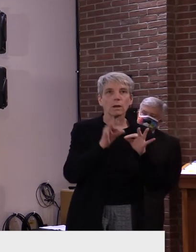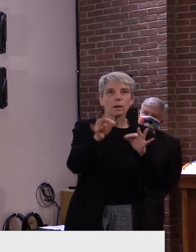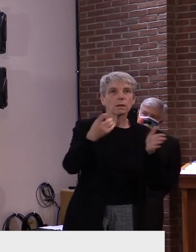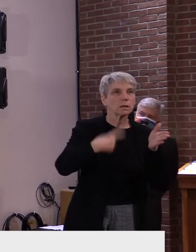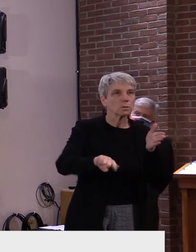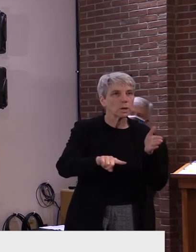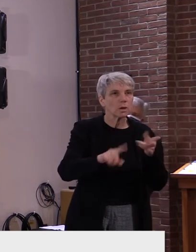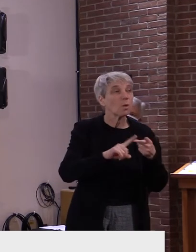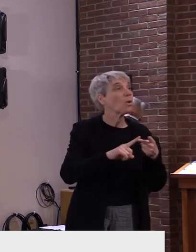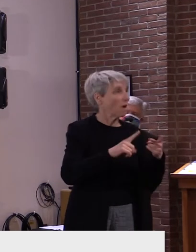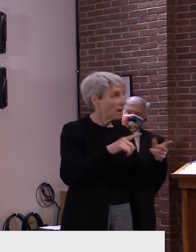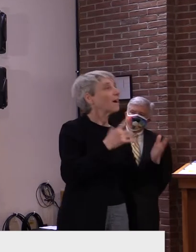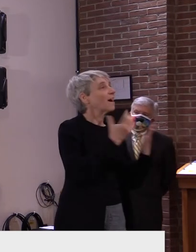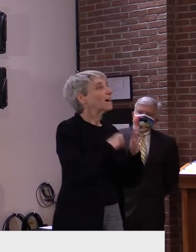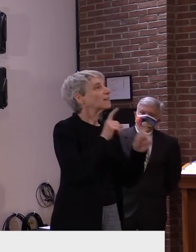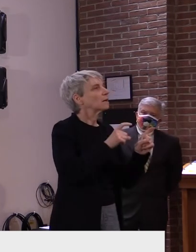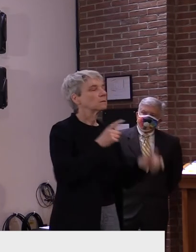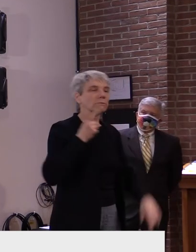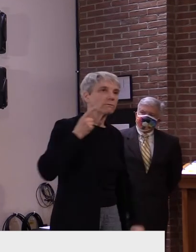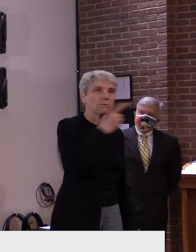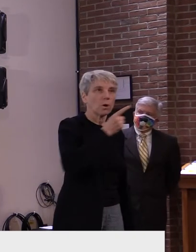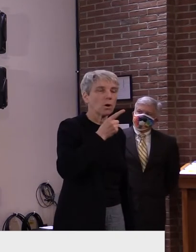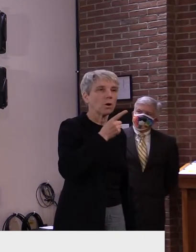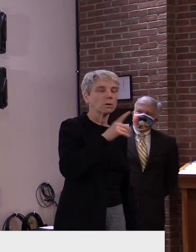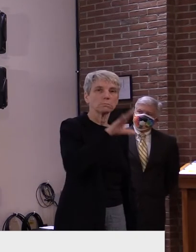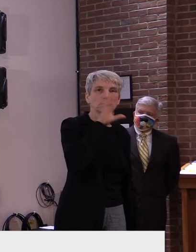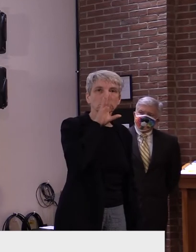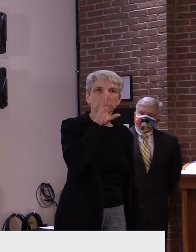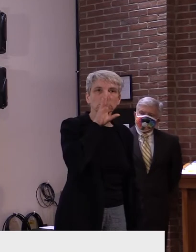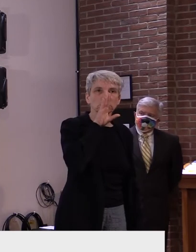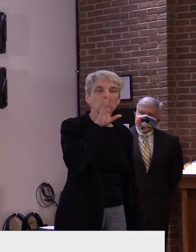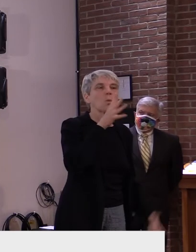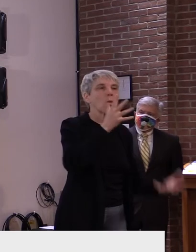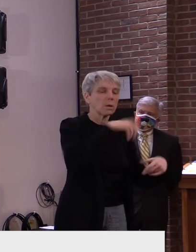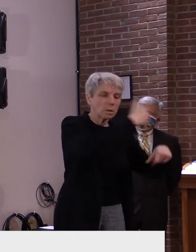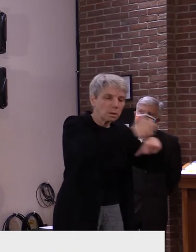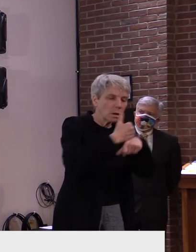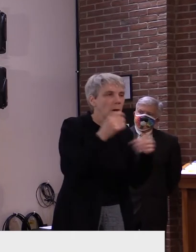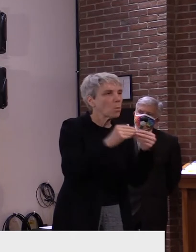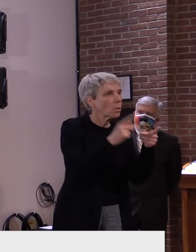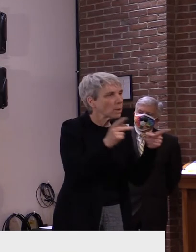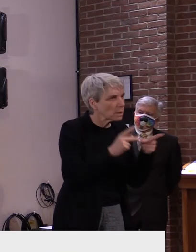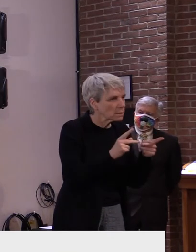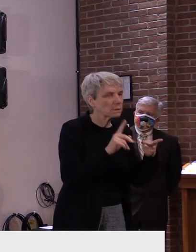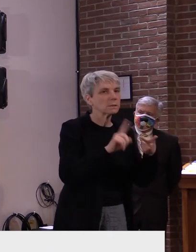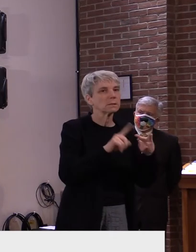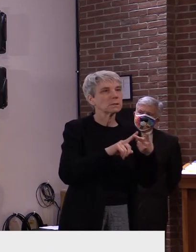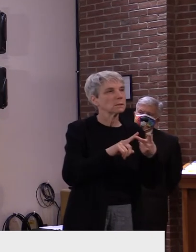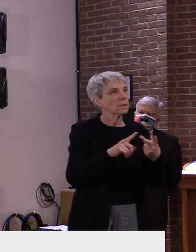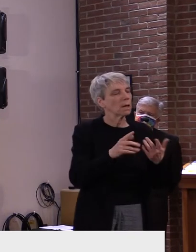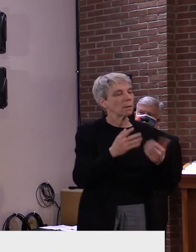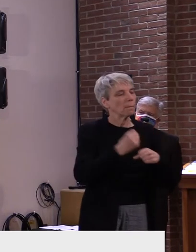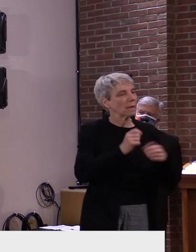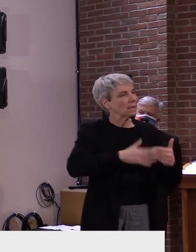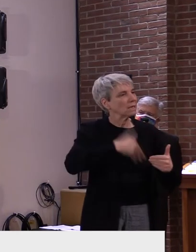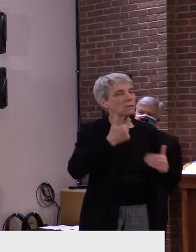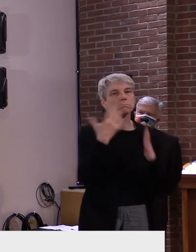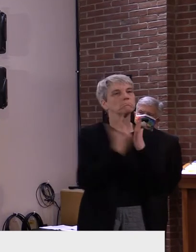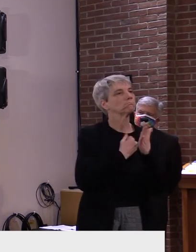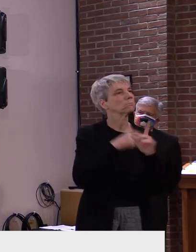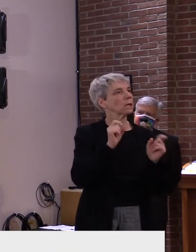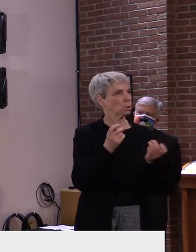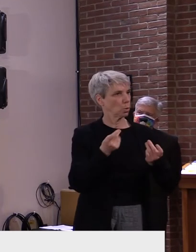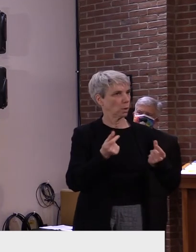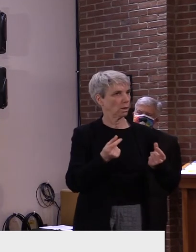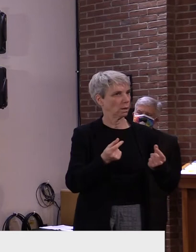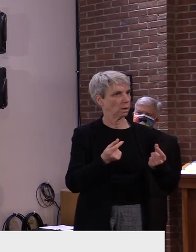end eventuate in an increase in the number of tests um but as i said looking at the new york times